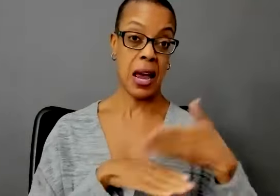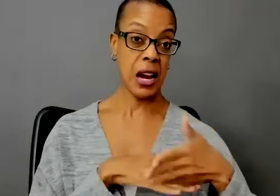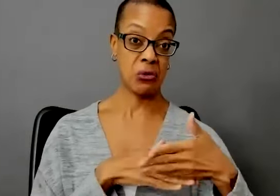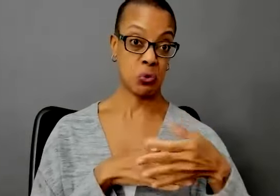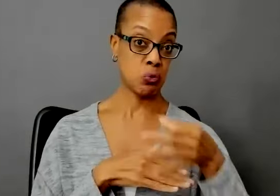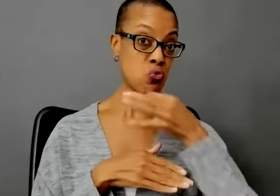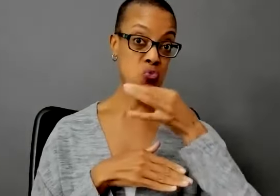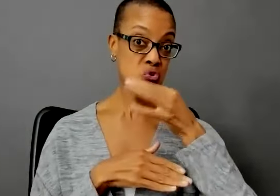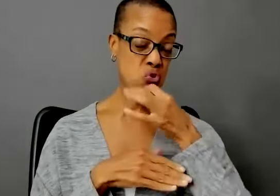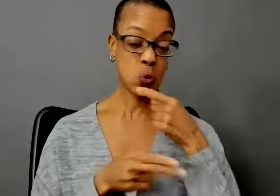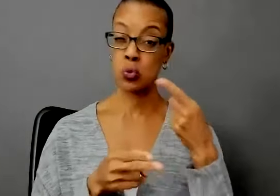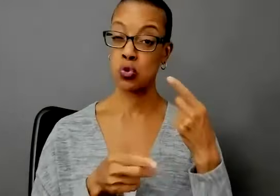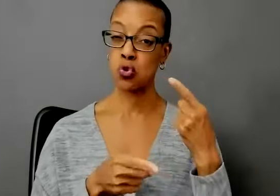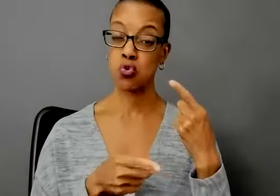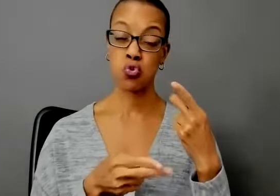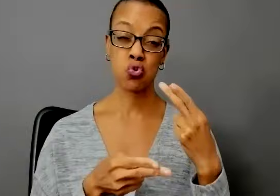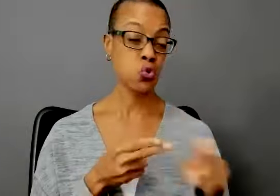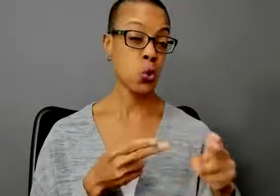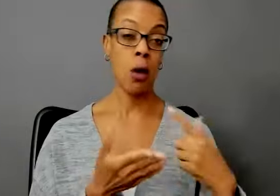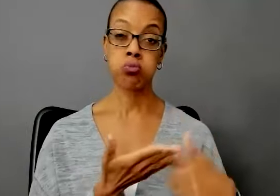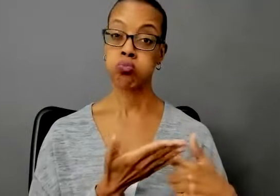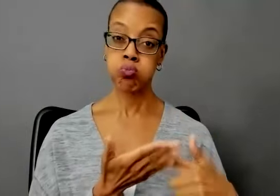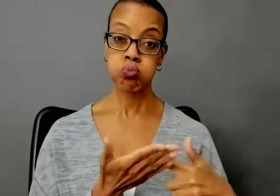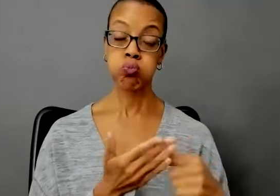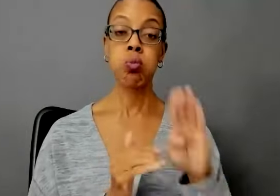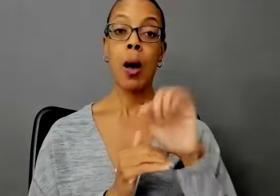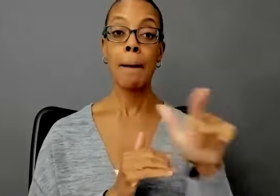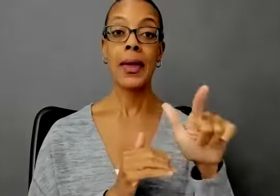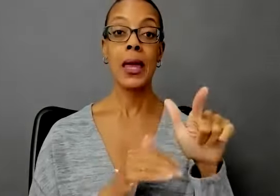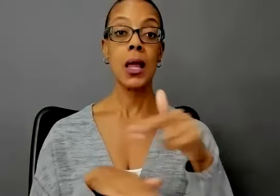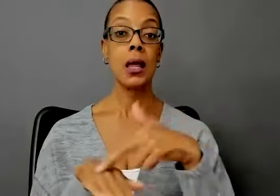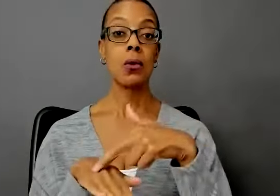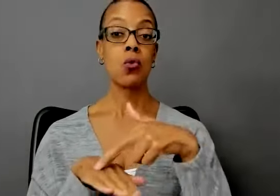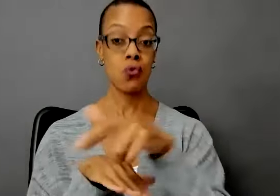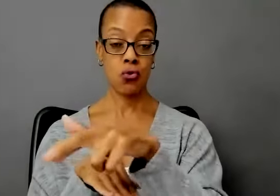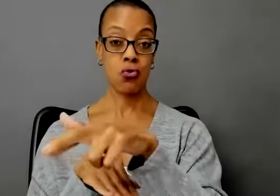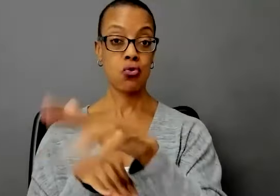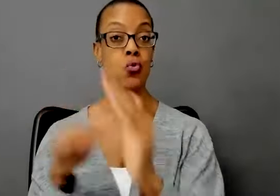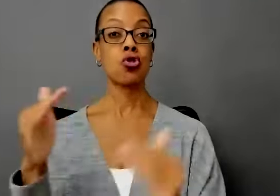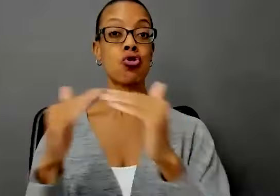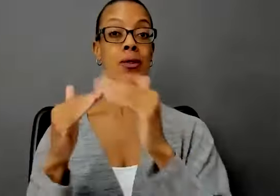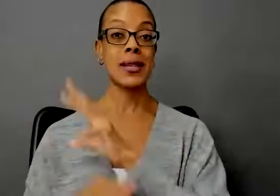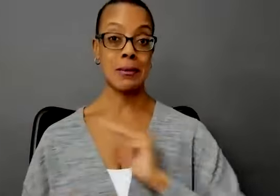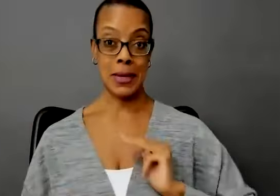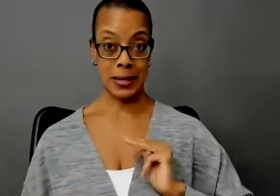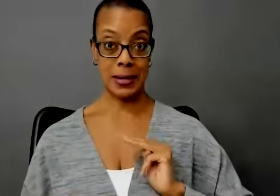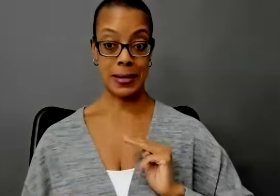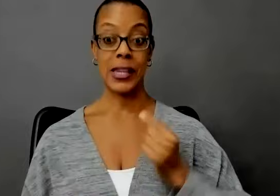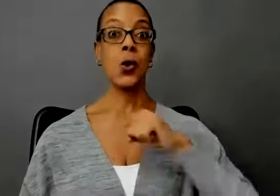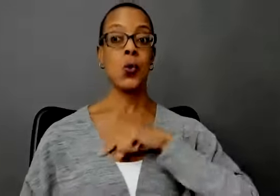brief debate. The bill was referred to the Justice Committee, where we again were able to appear